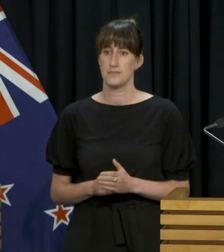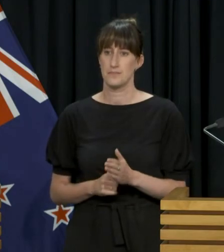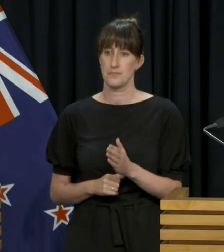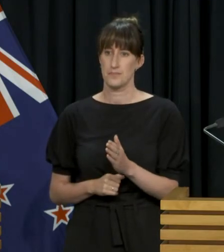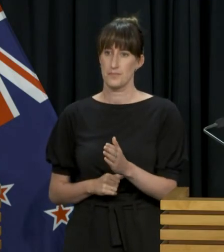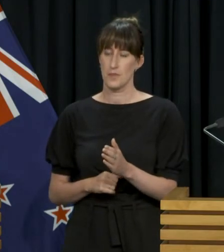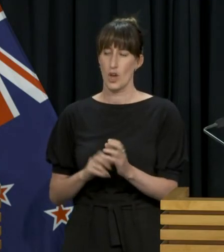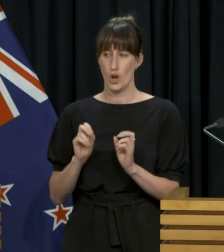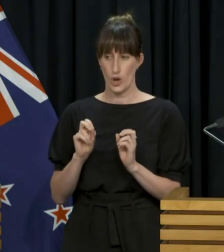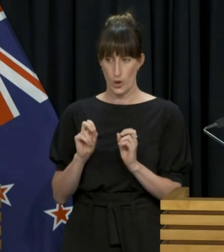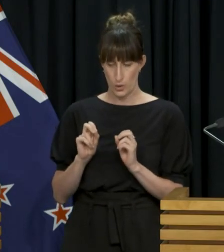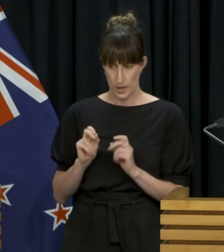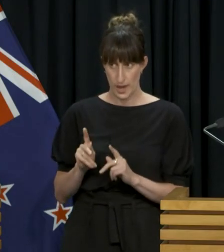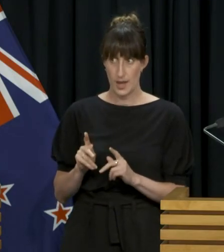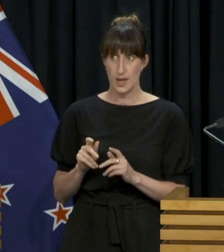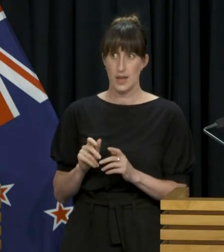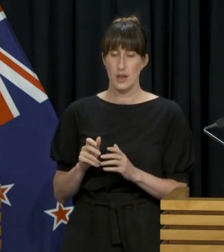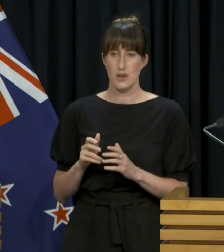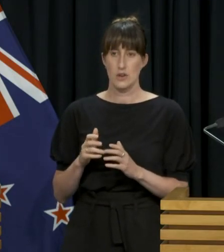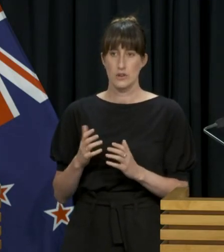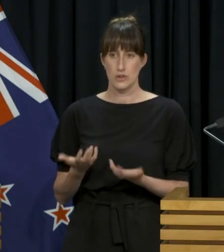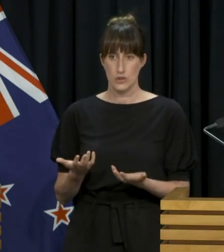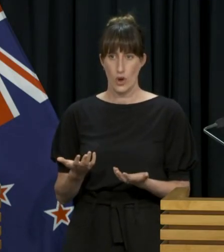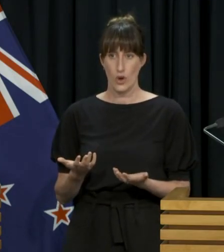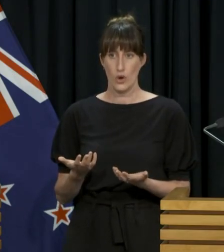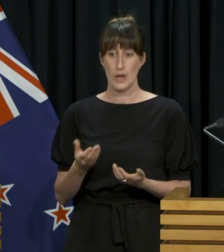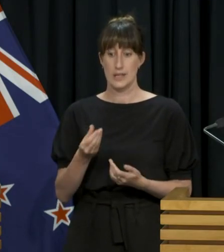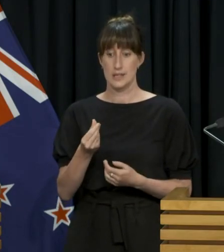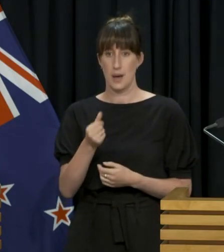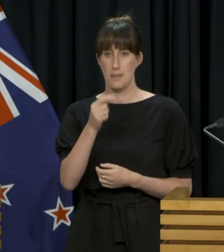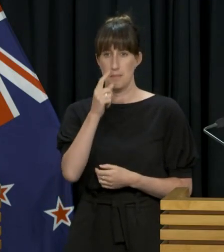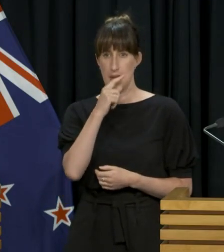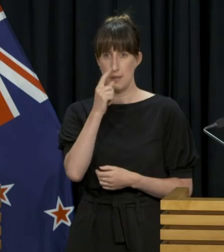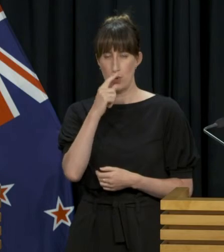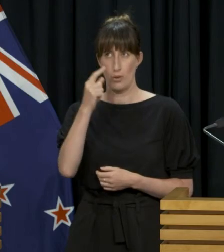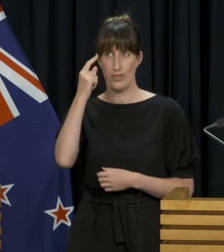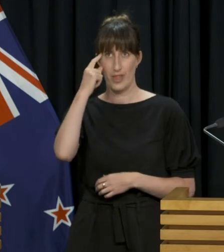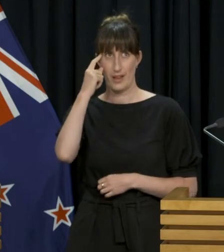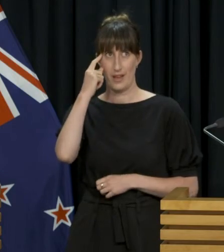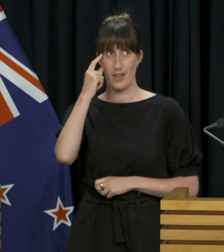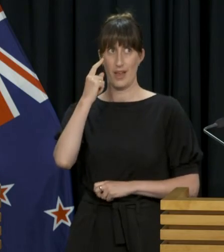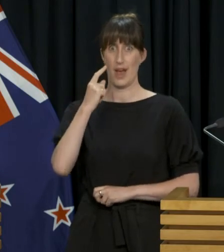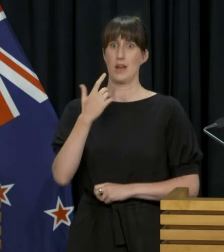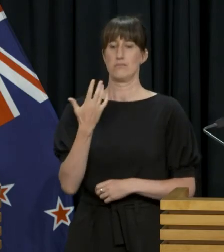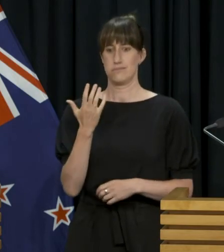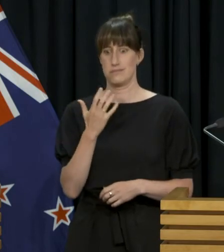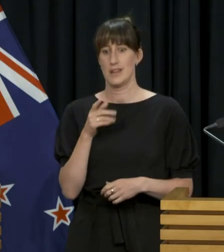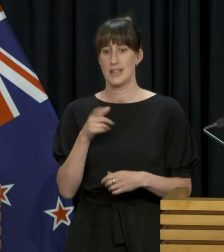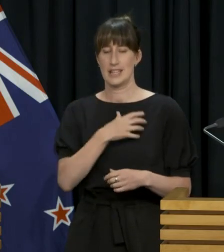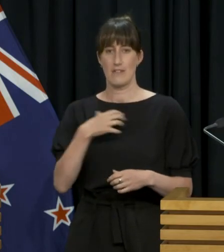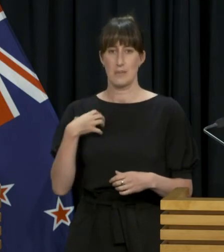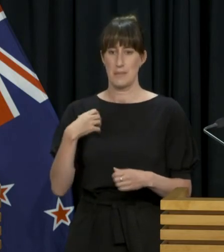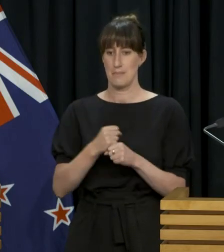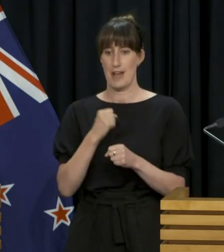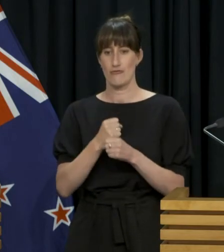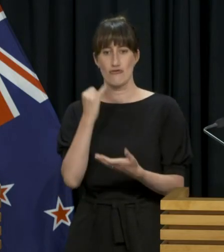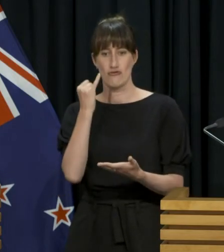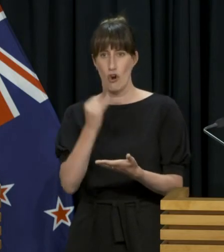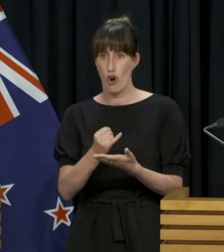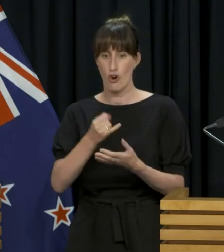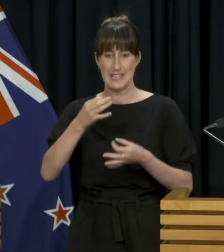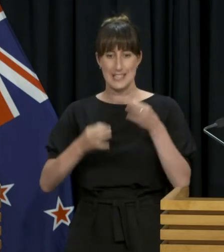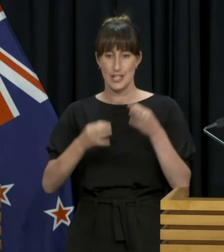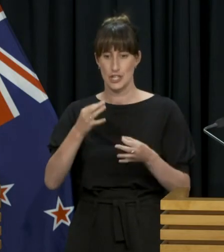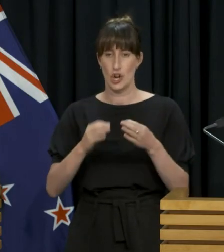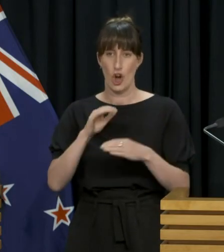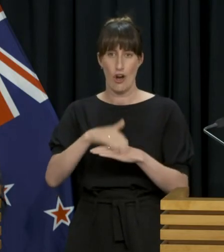think you overreacted by putting Auckland into level 3 on Sunday? Look, we worked through that very carefully on Sunday as to what